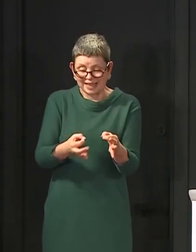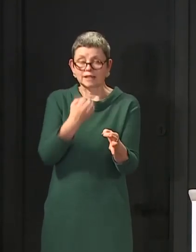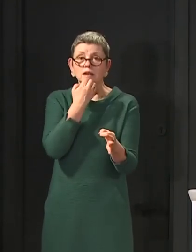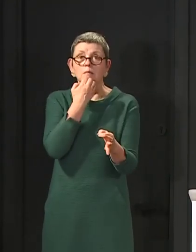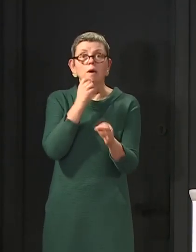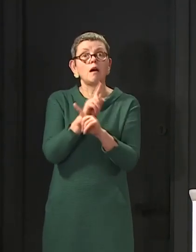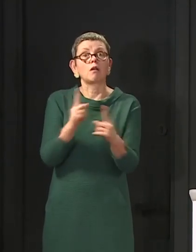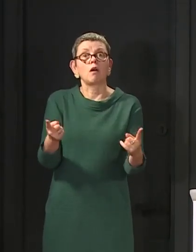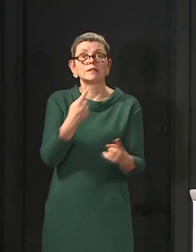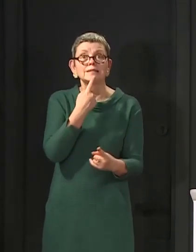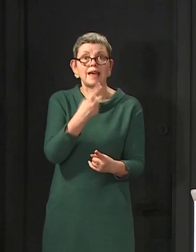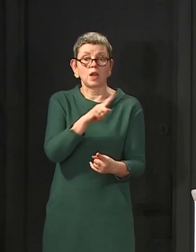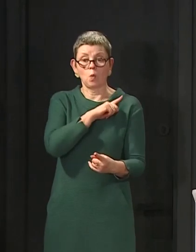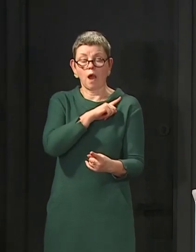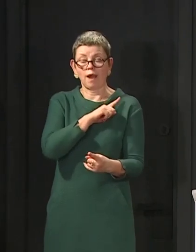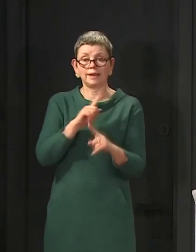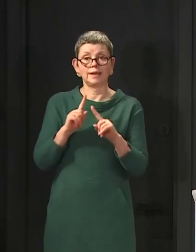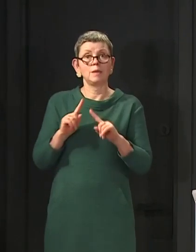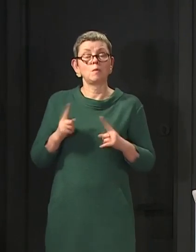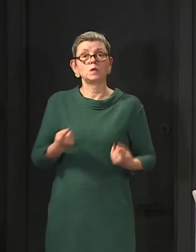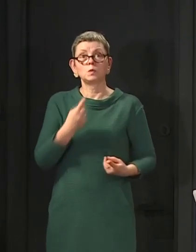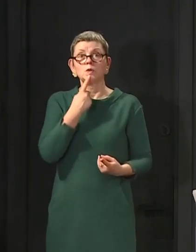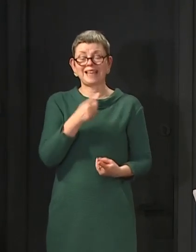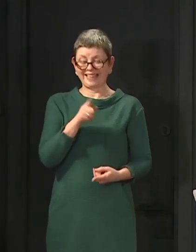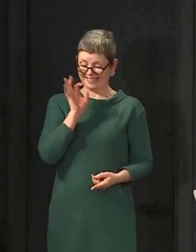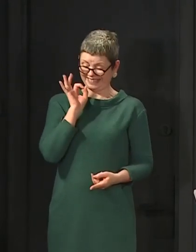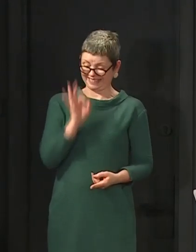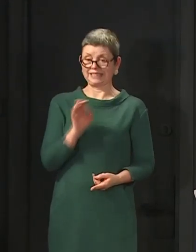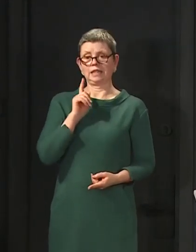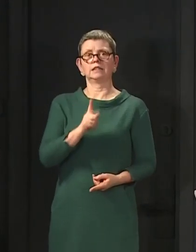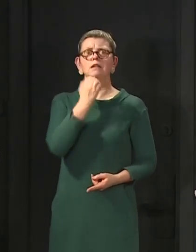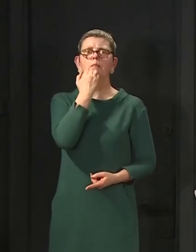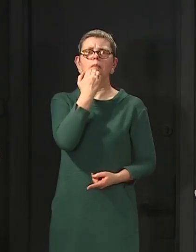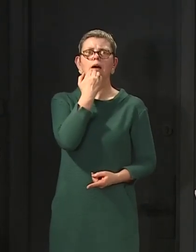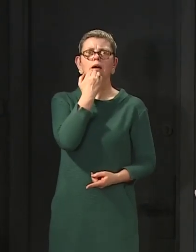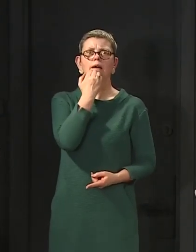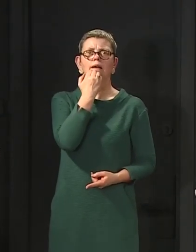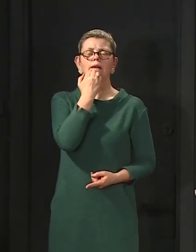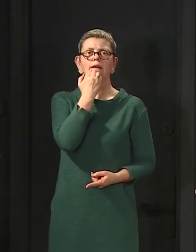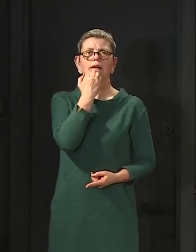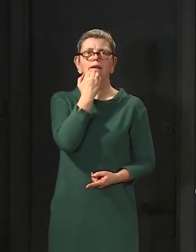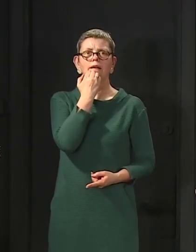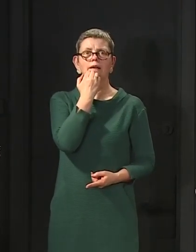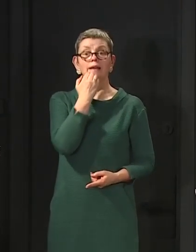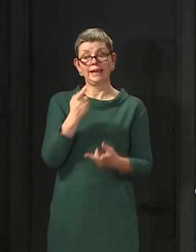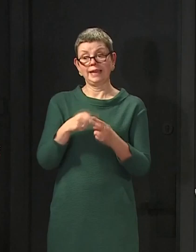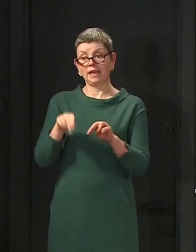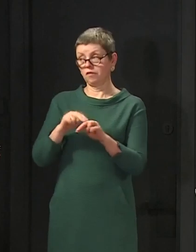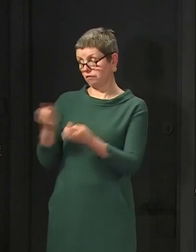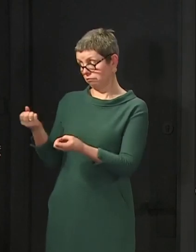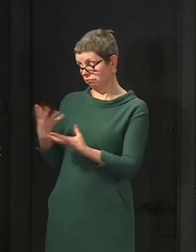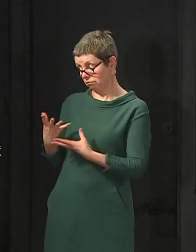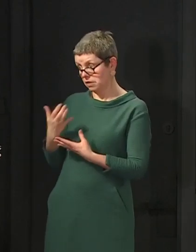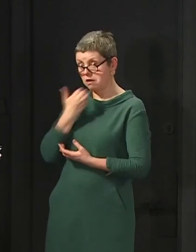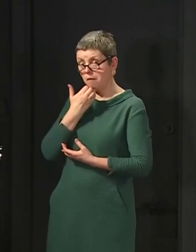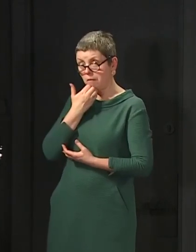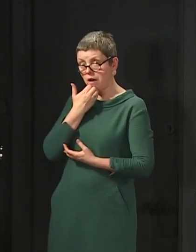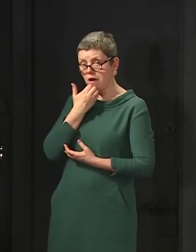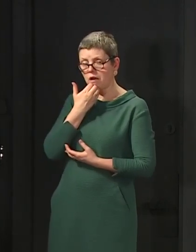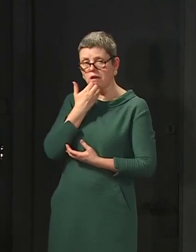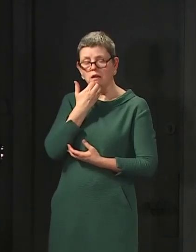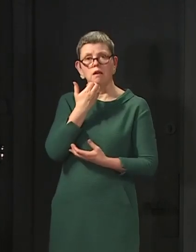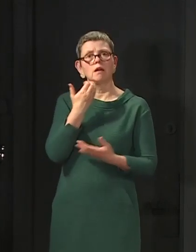the experts tell me it's not possible to say with certainty what that is. If I do get told what that number is, just as we have done for the R rate or